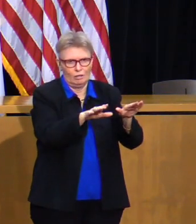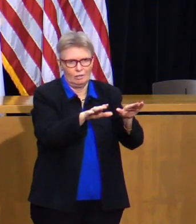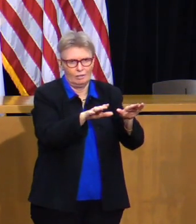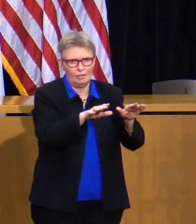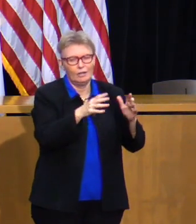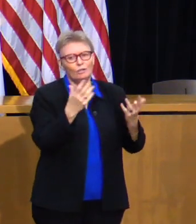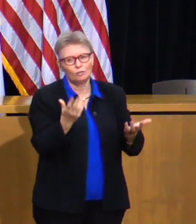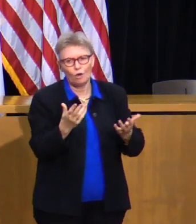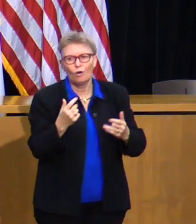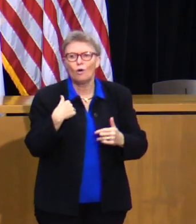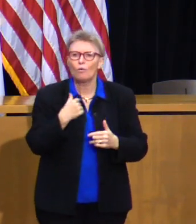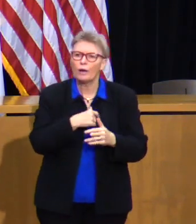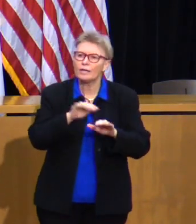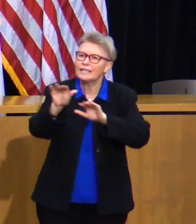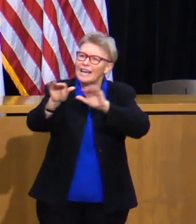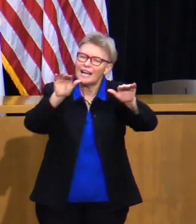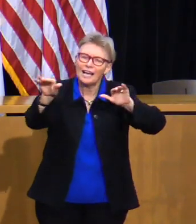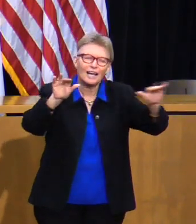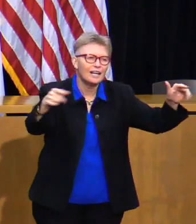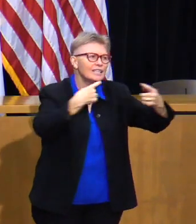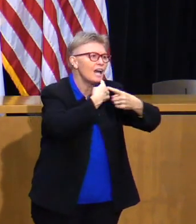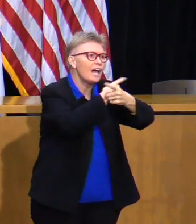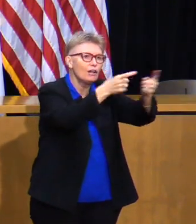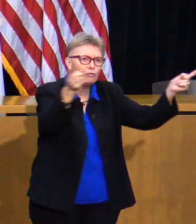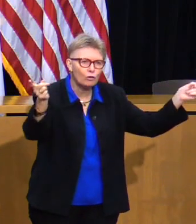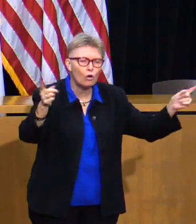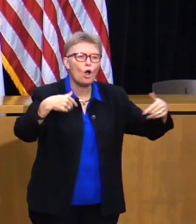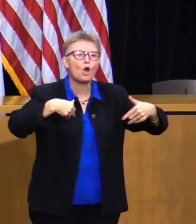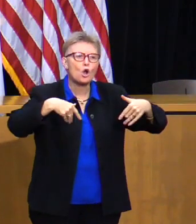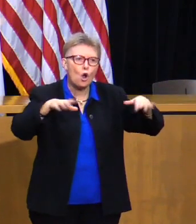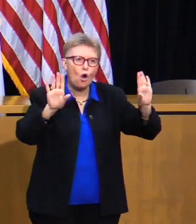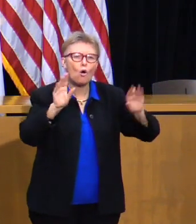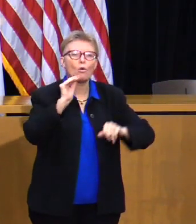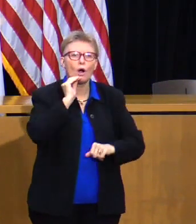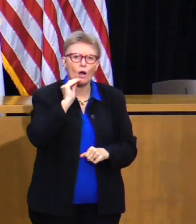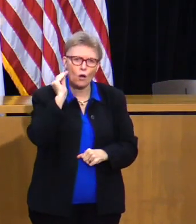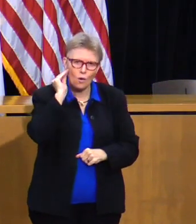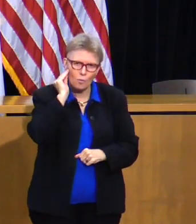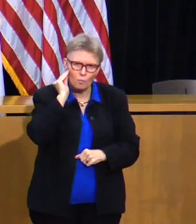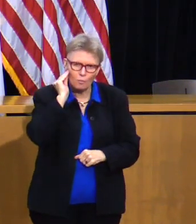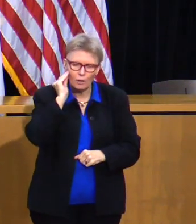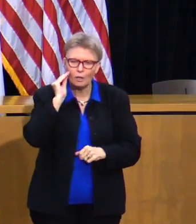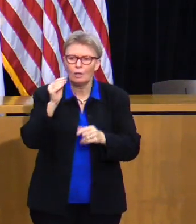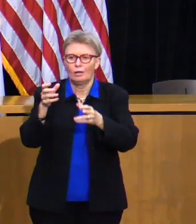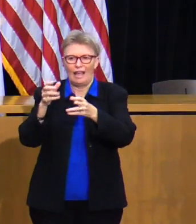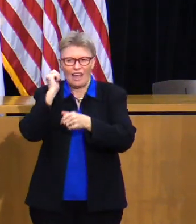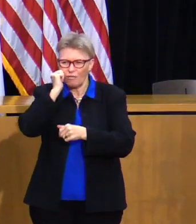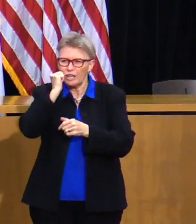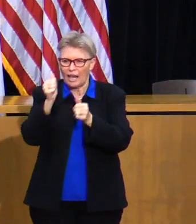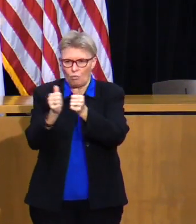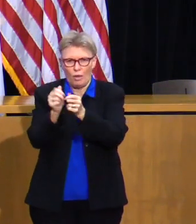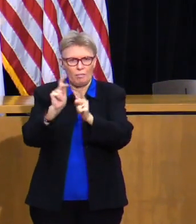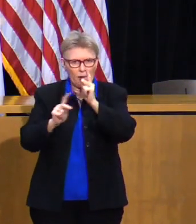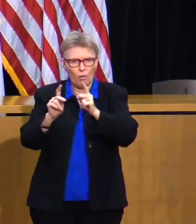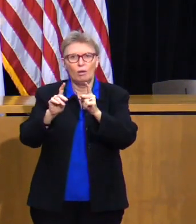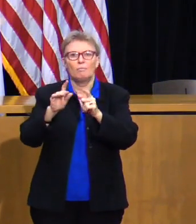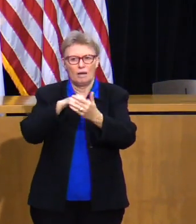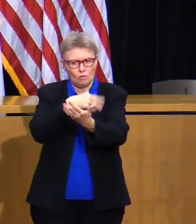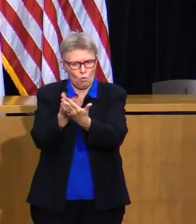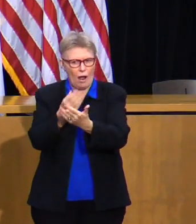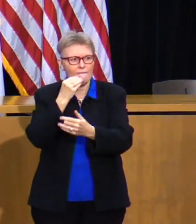Basically encourage people strongly to be home with the people they spend every day with by 10 o'clock at